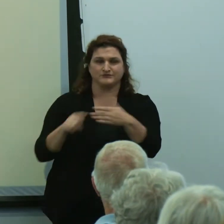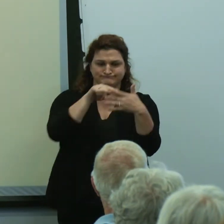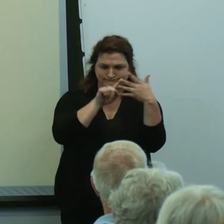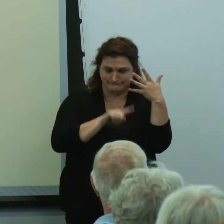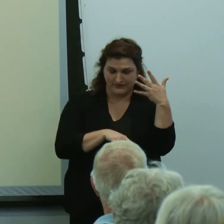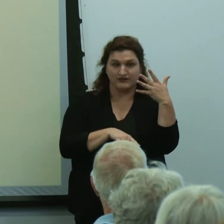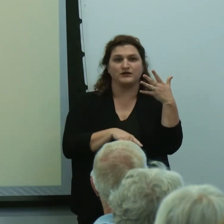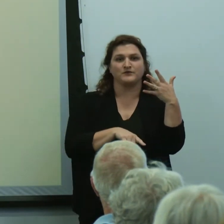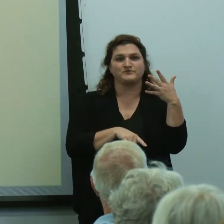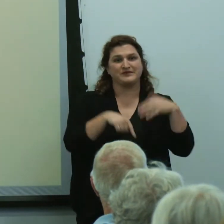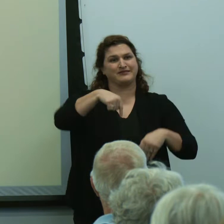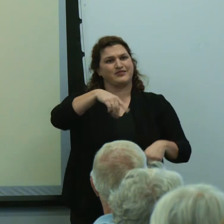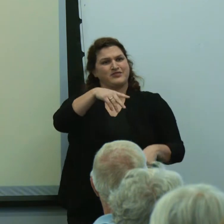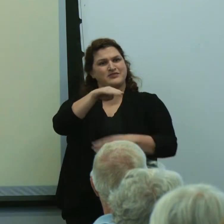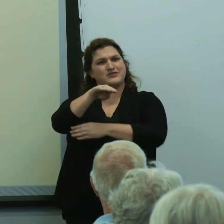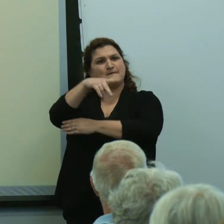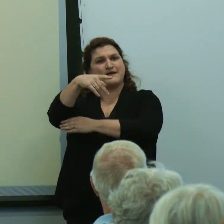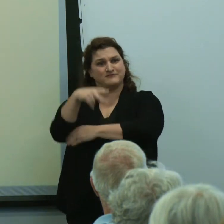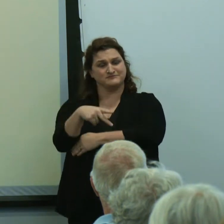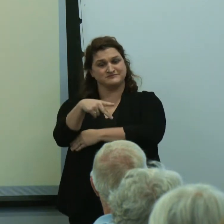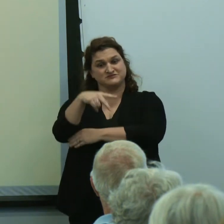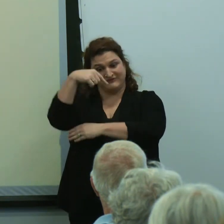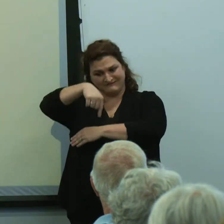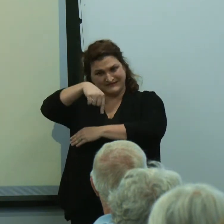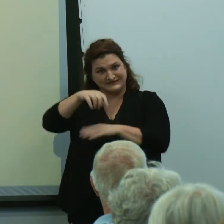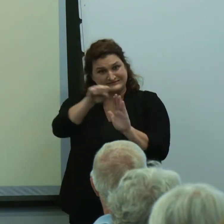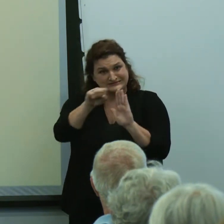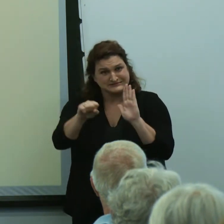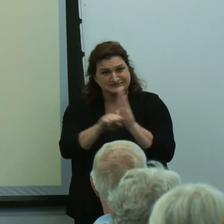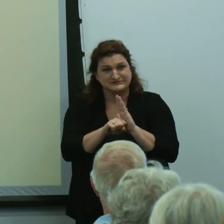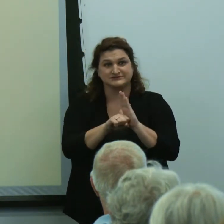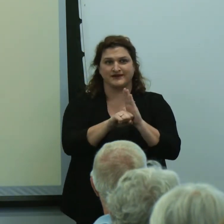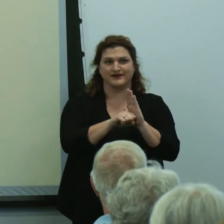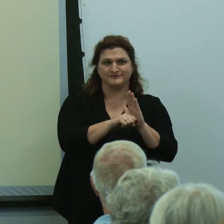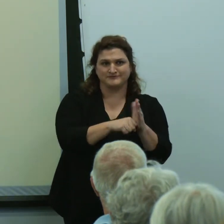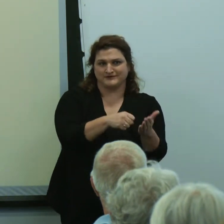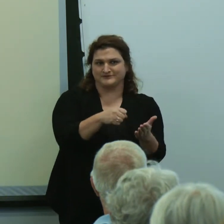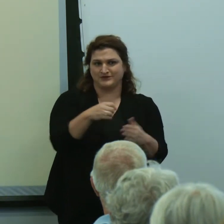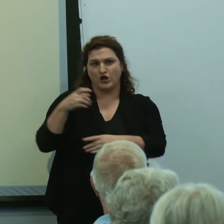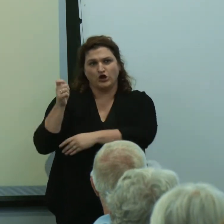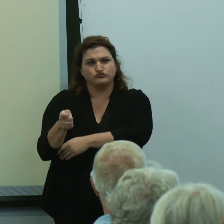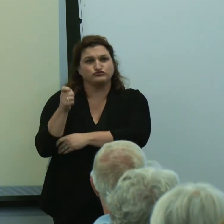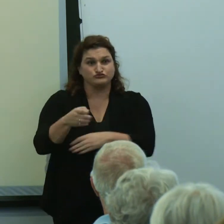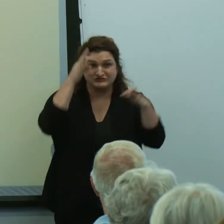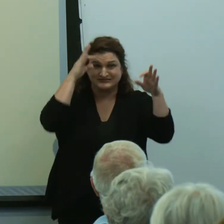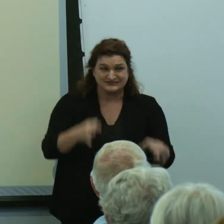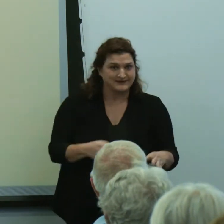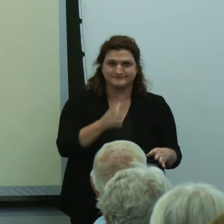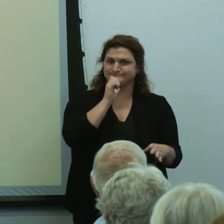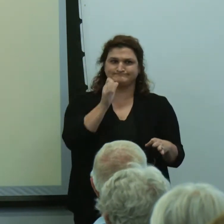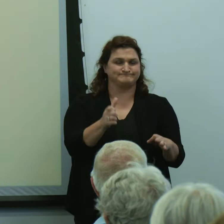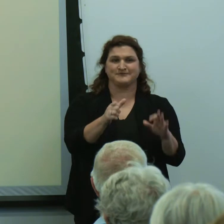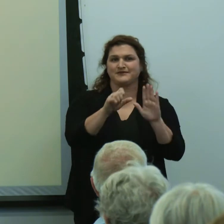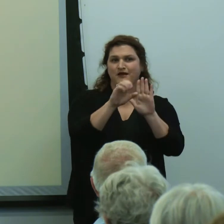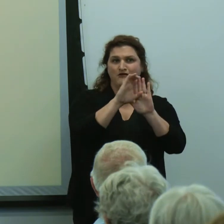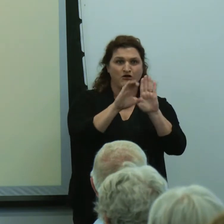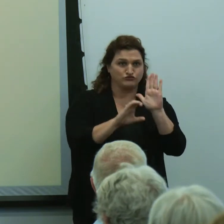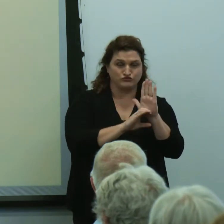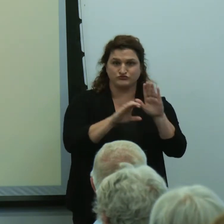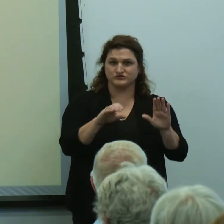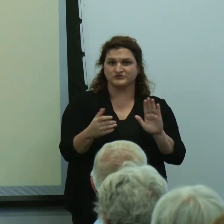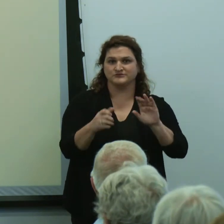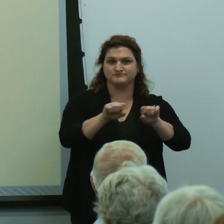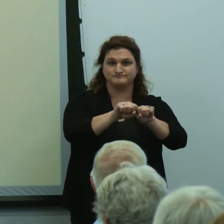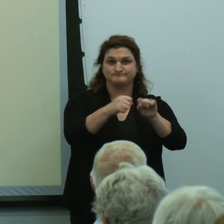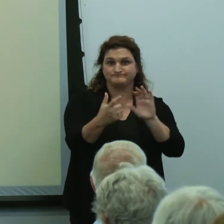ruled unconstitutional by the Ohio Supreme Court 3 times. And yet, these are the maps we must use in the